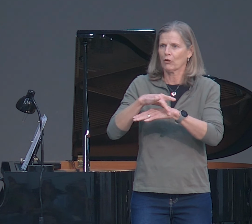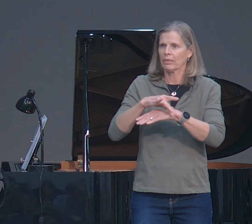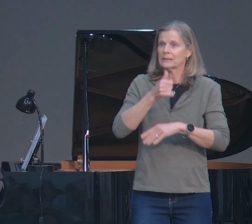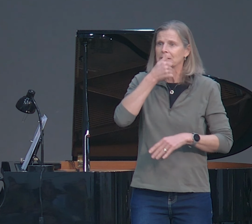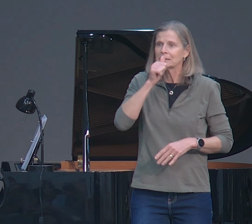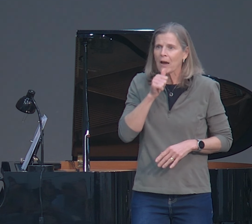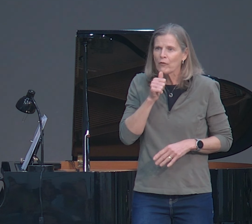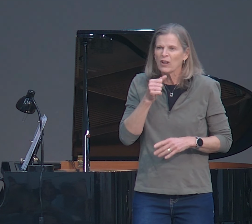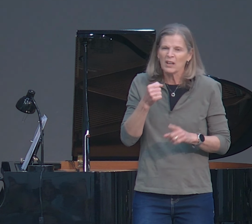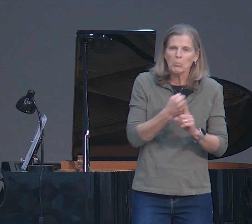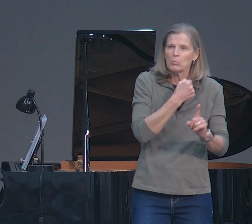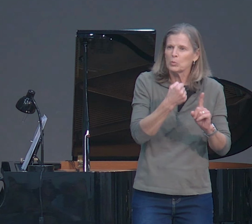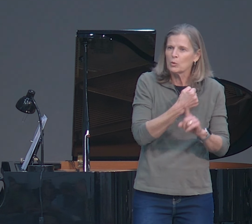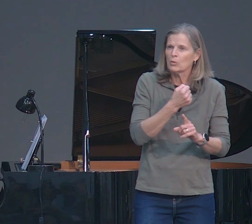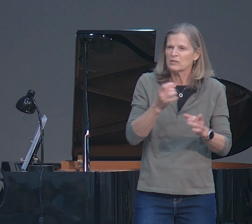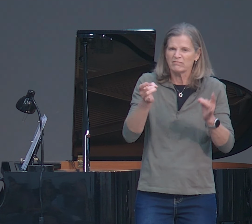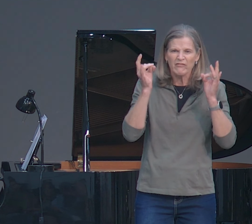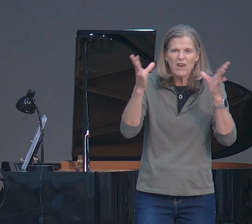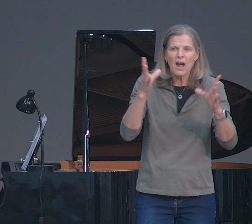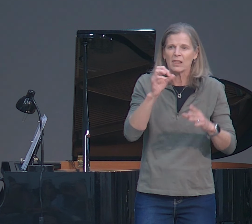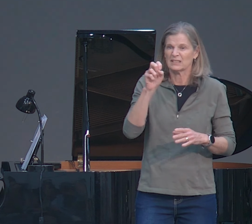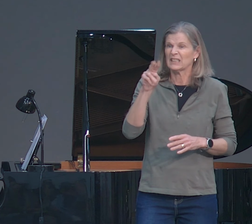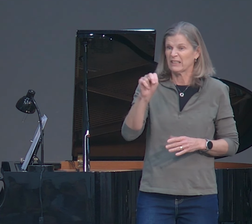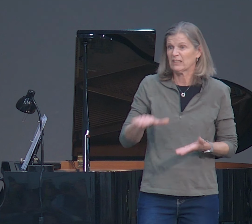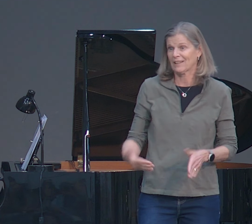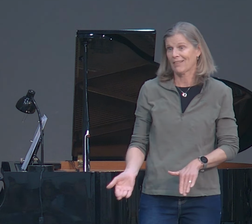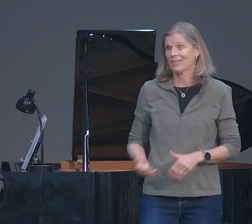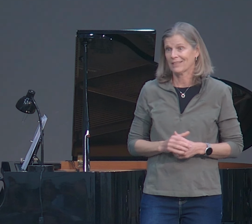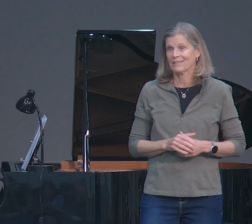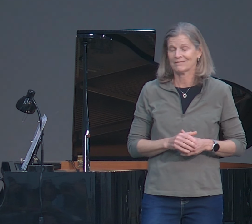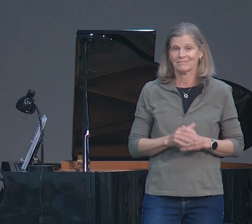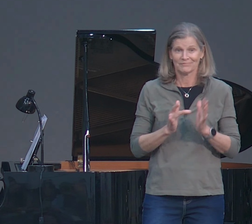abuse, violence, and even death.